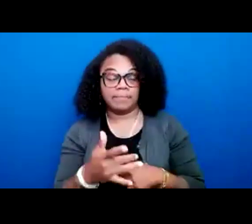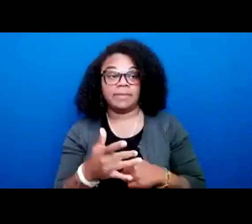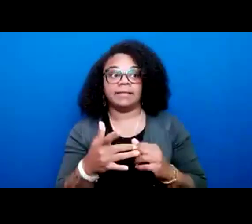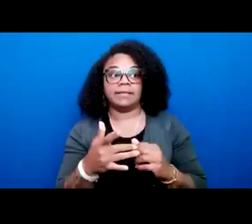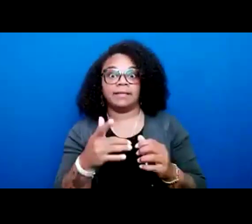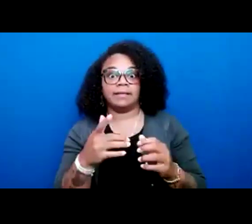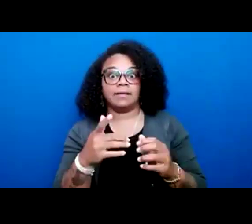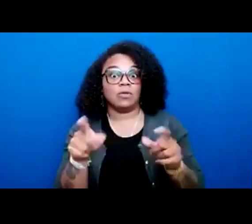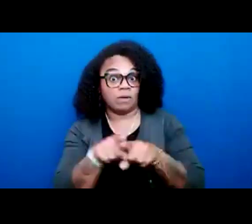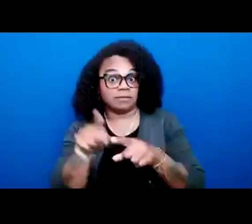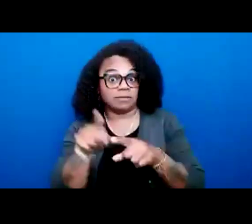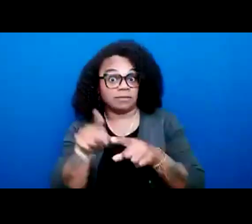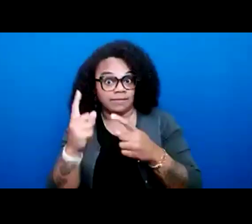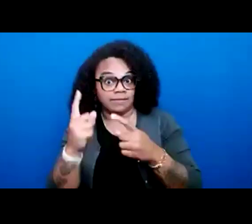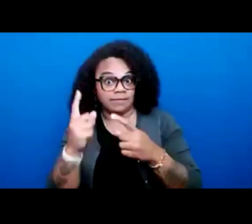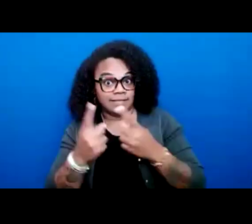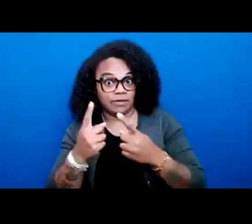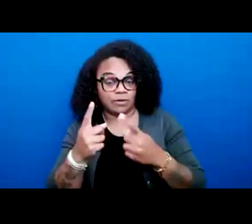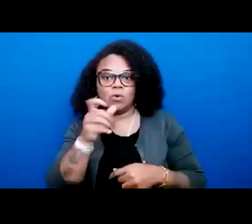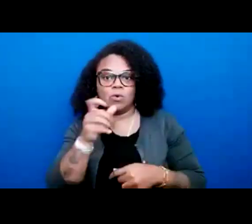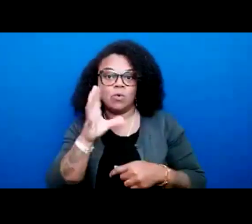is decision making.